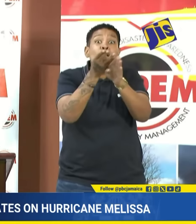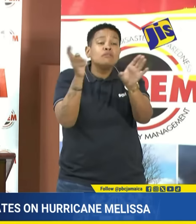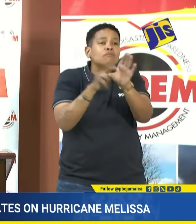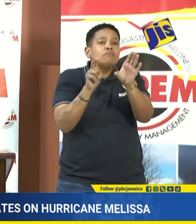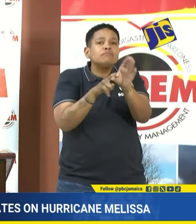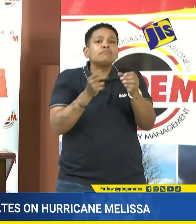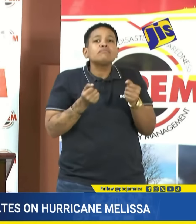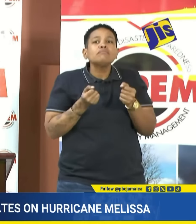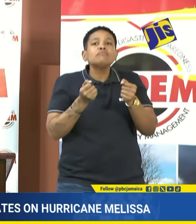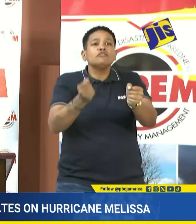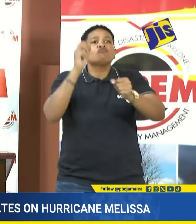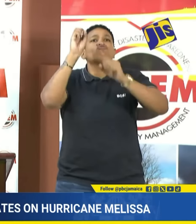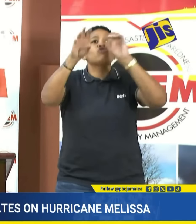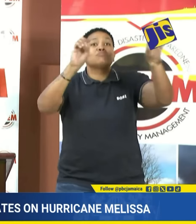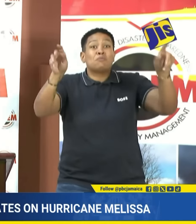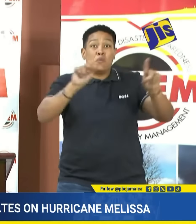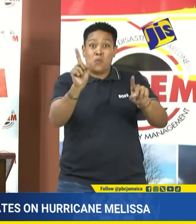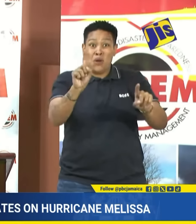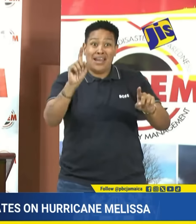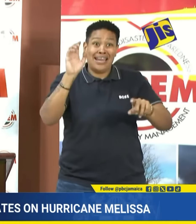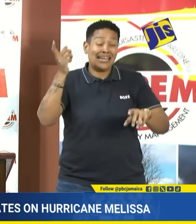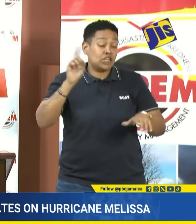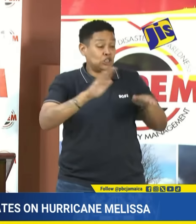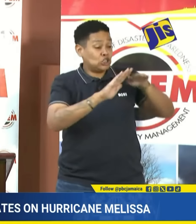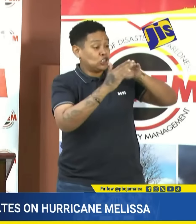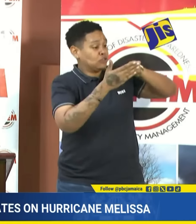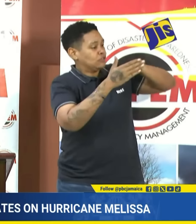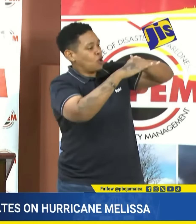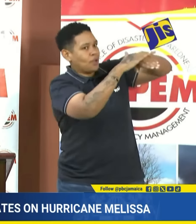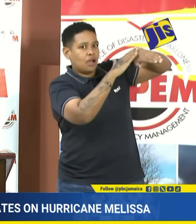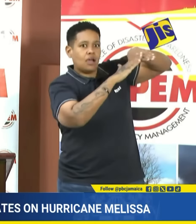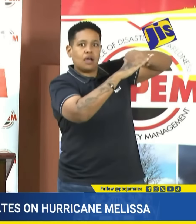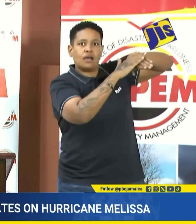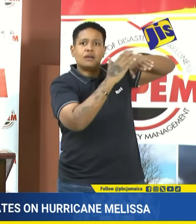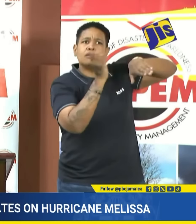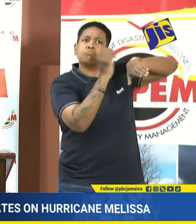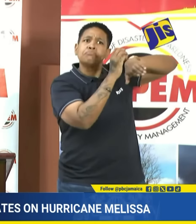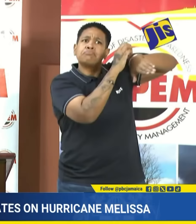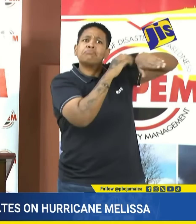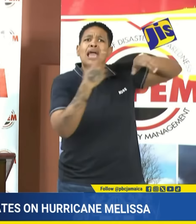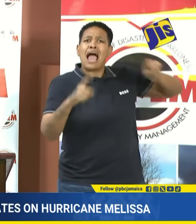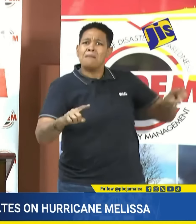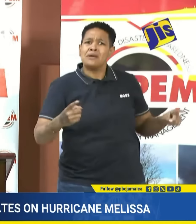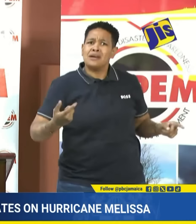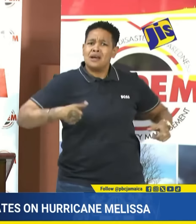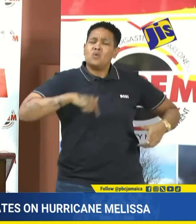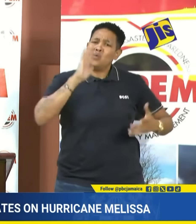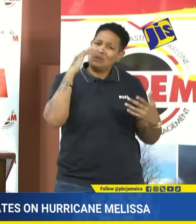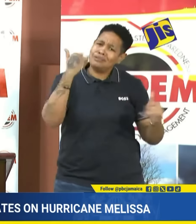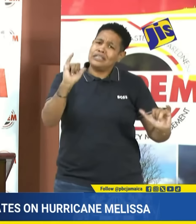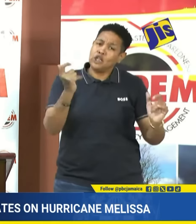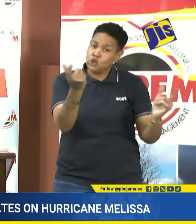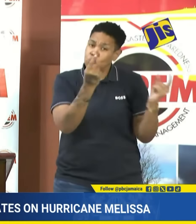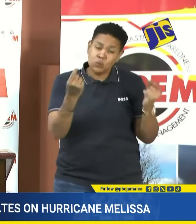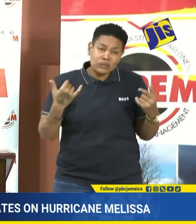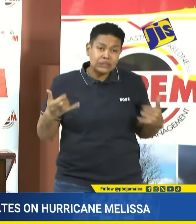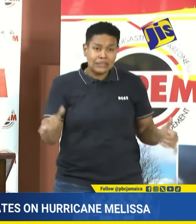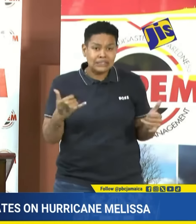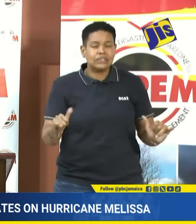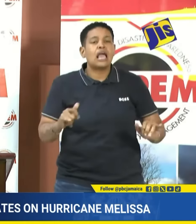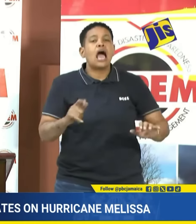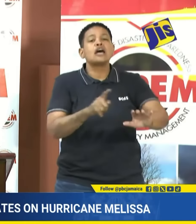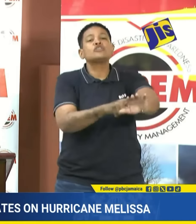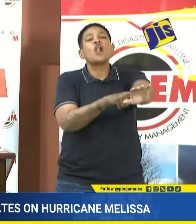them to the various facilities right across the center. And we will continue to do so